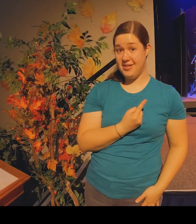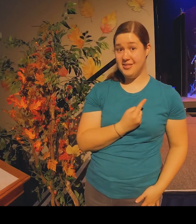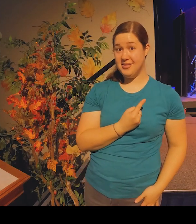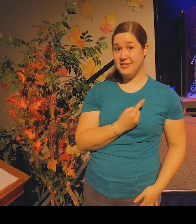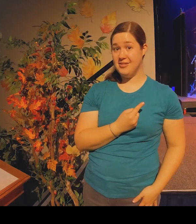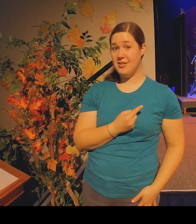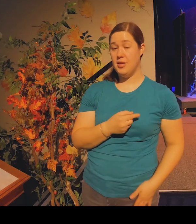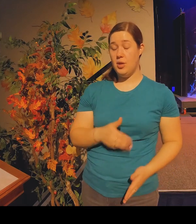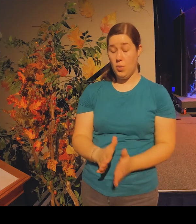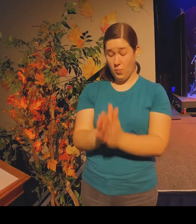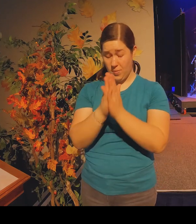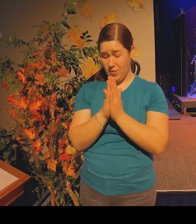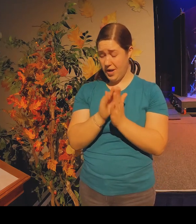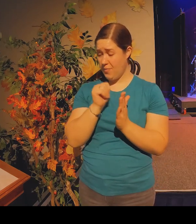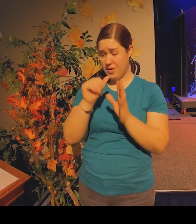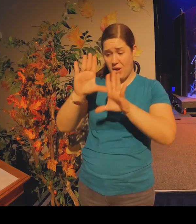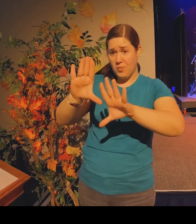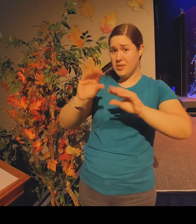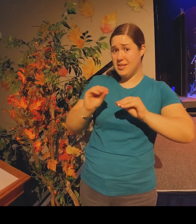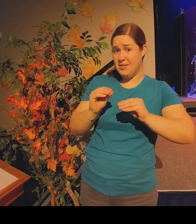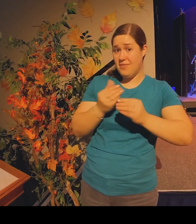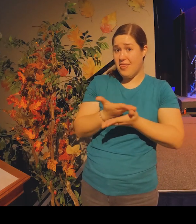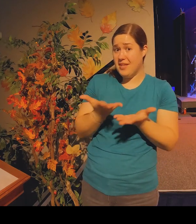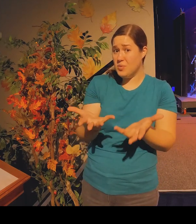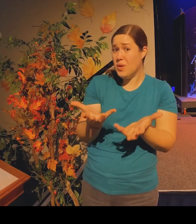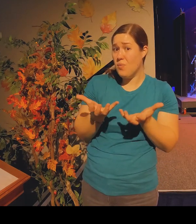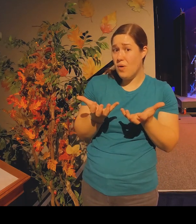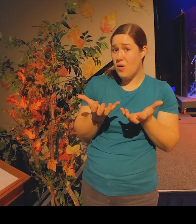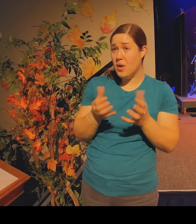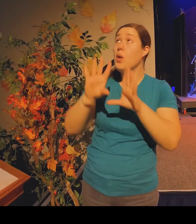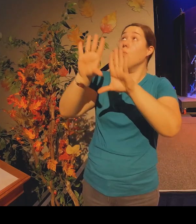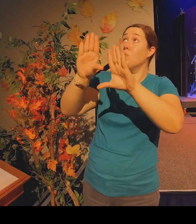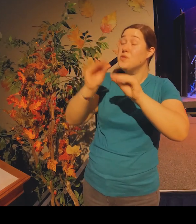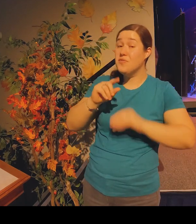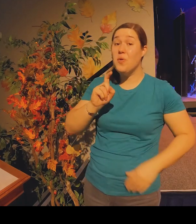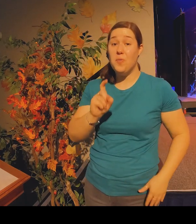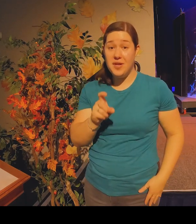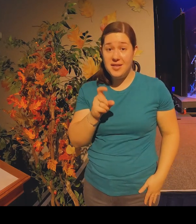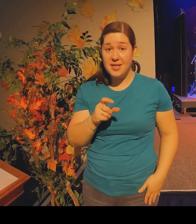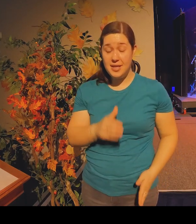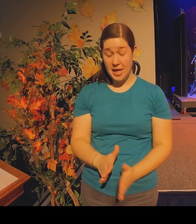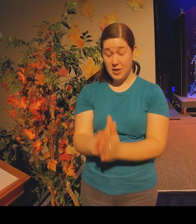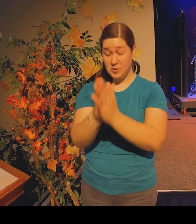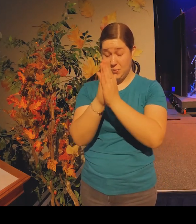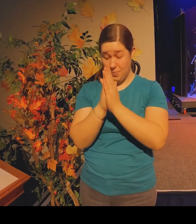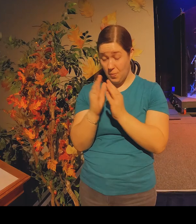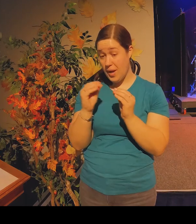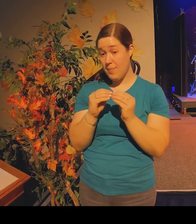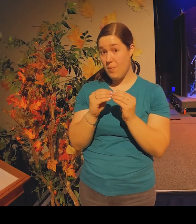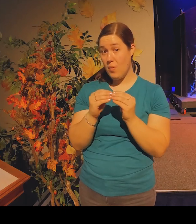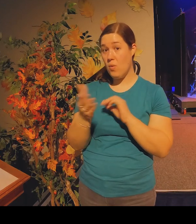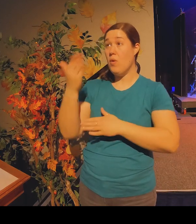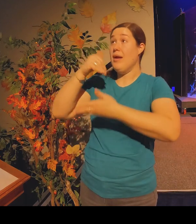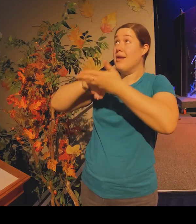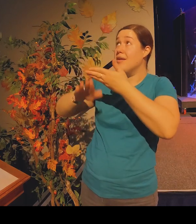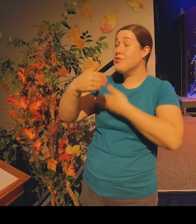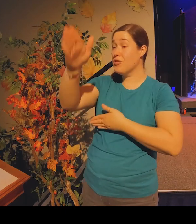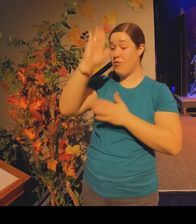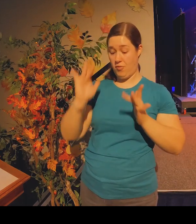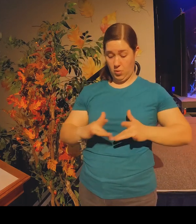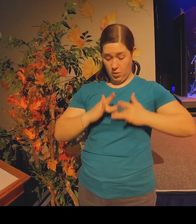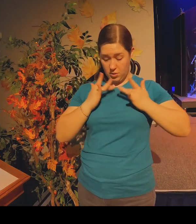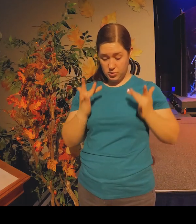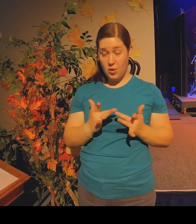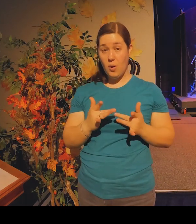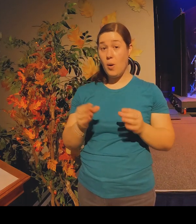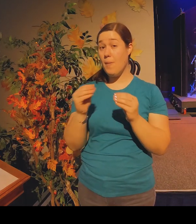we need. And as you pray more, enter the heart of God more, you'll see that. I recall